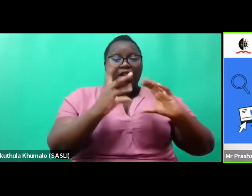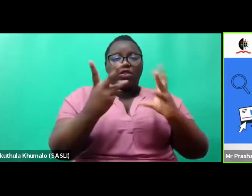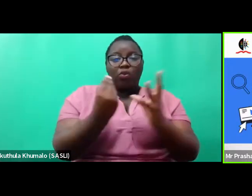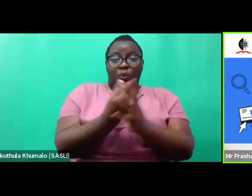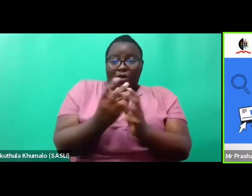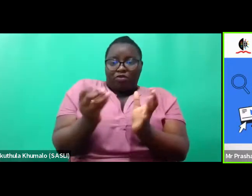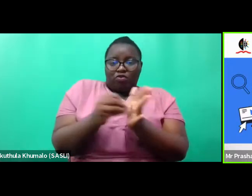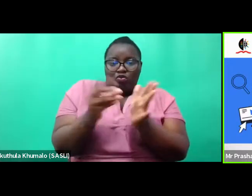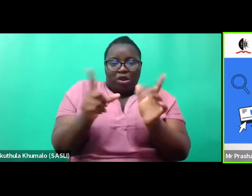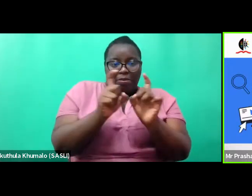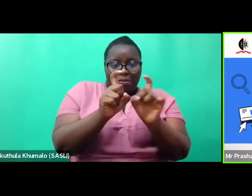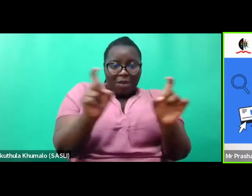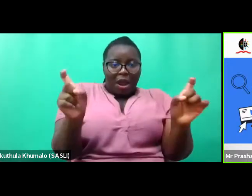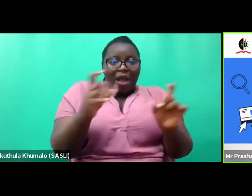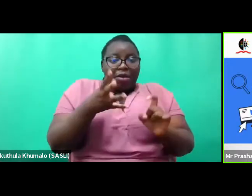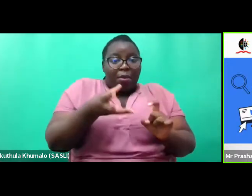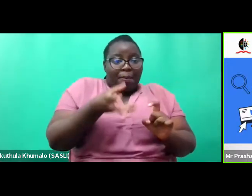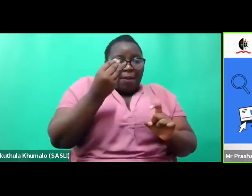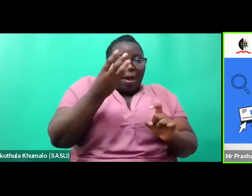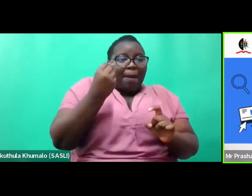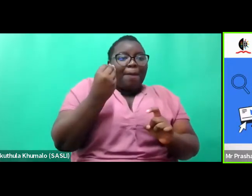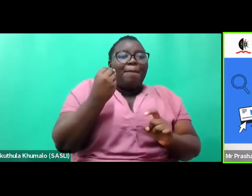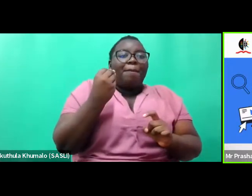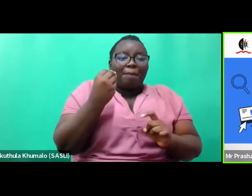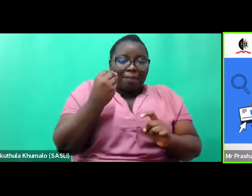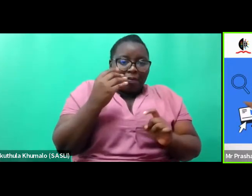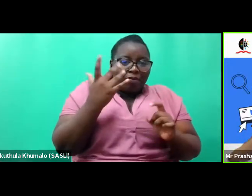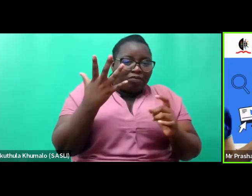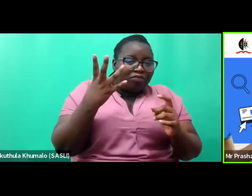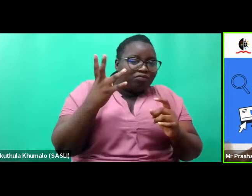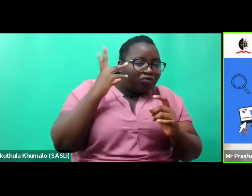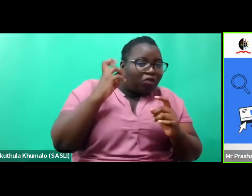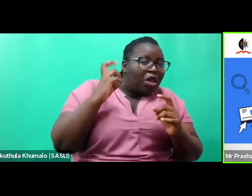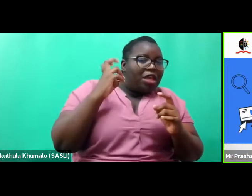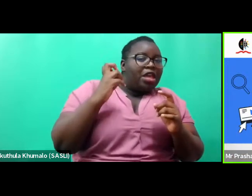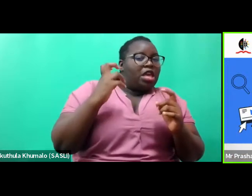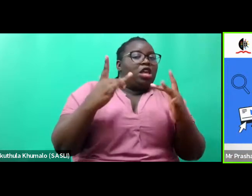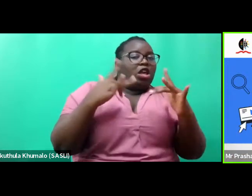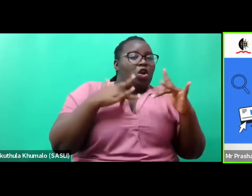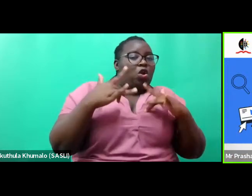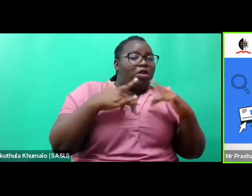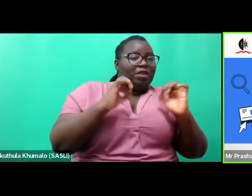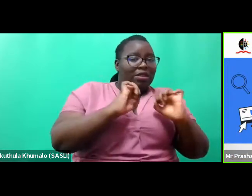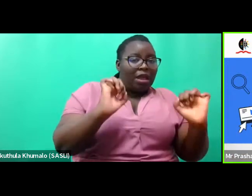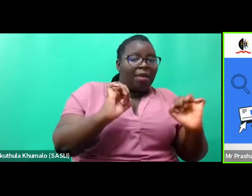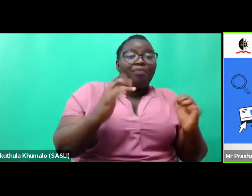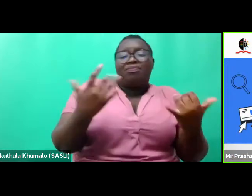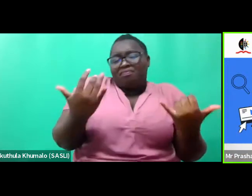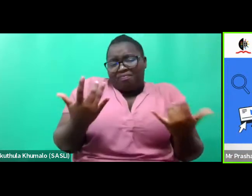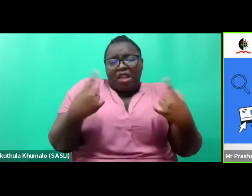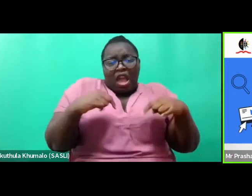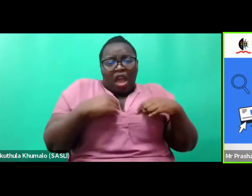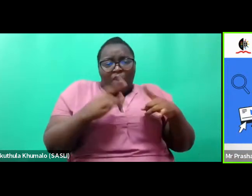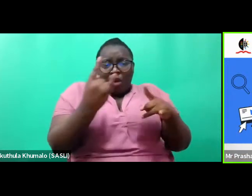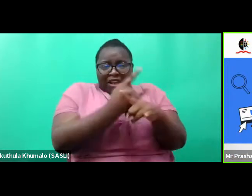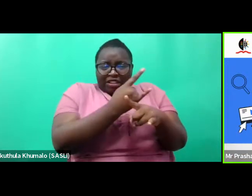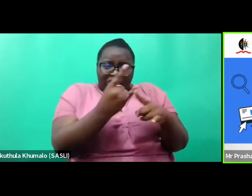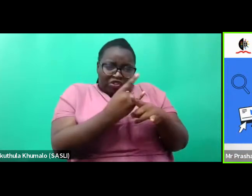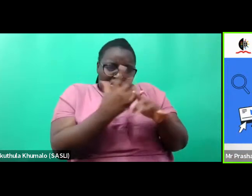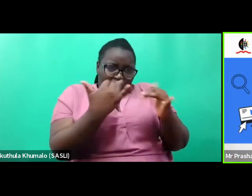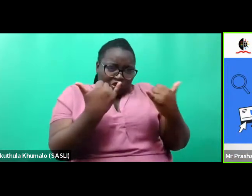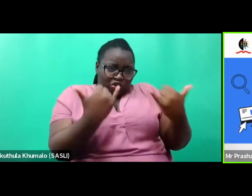students to get back to them on concerns. In our chat earlier today, you spoke to me a bit about the